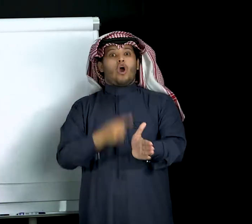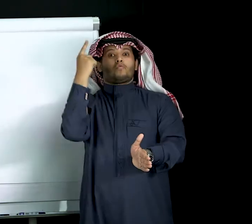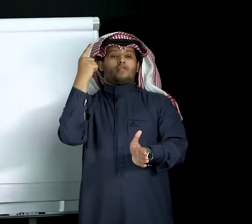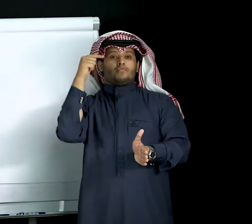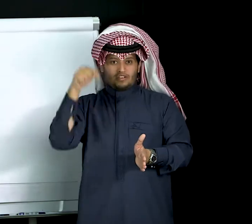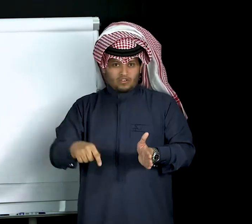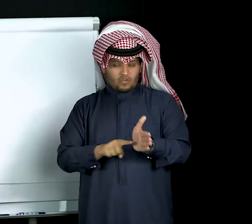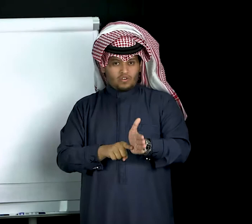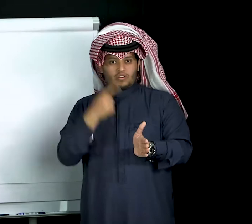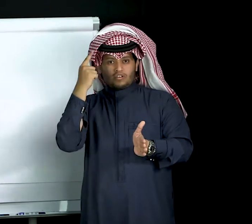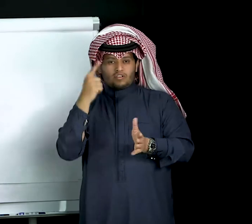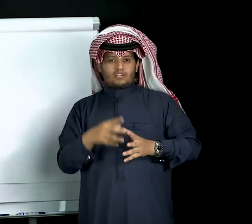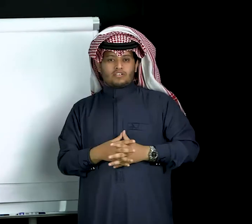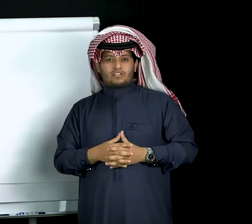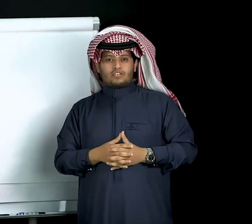I met you,